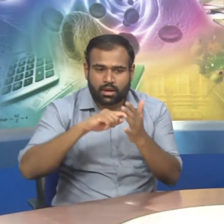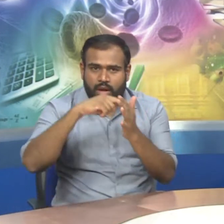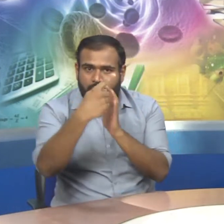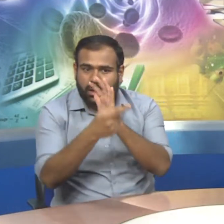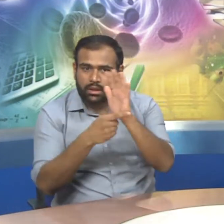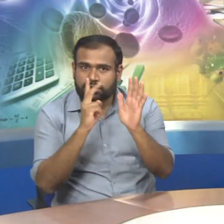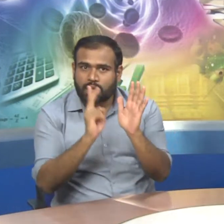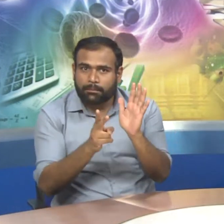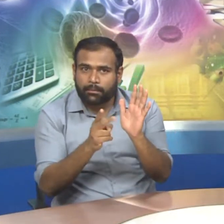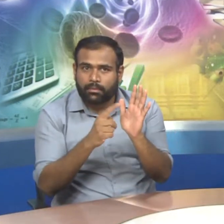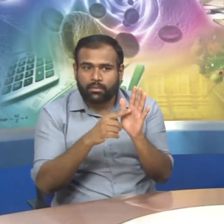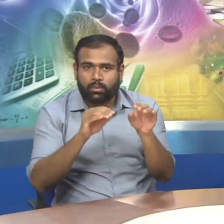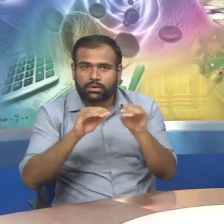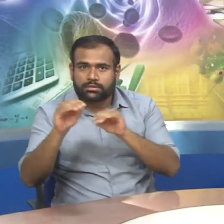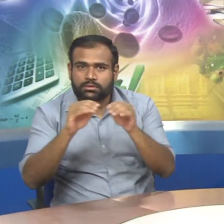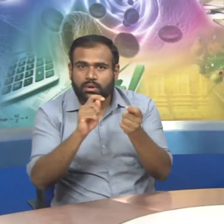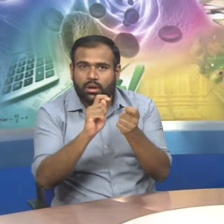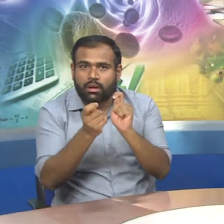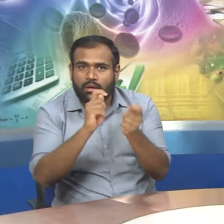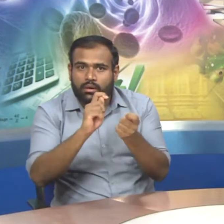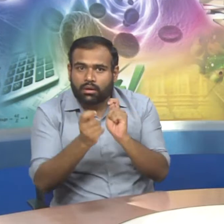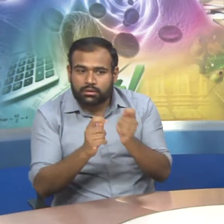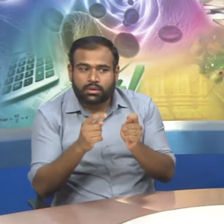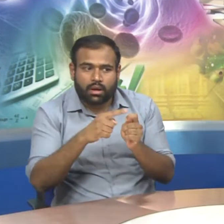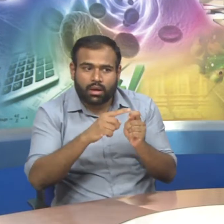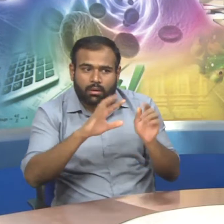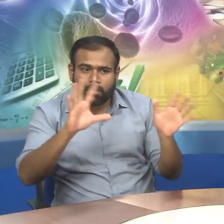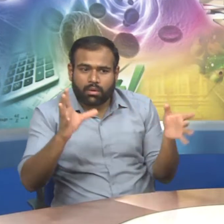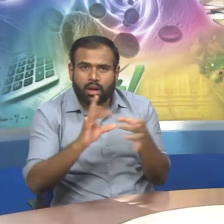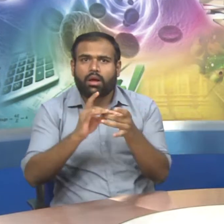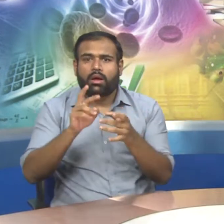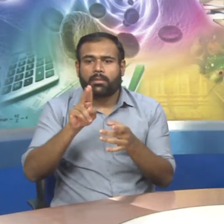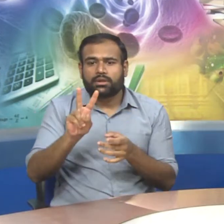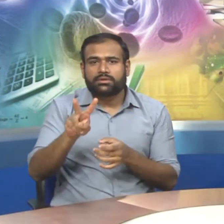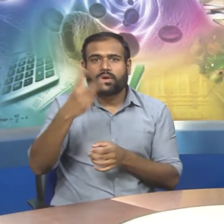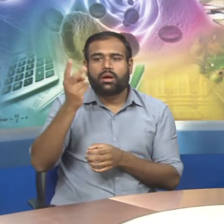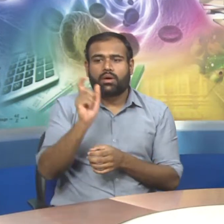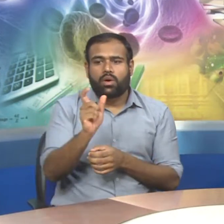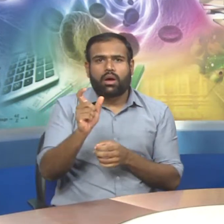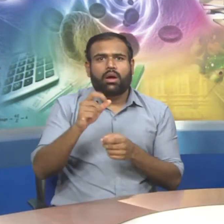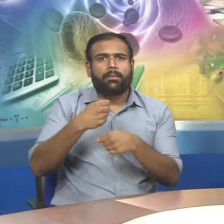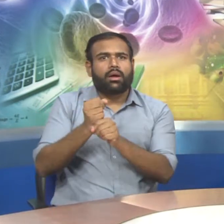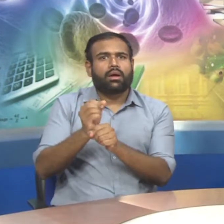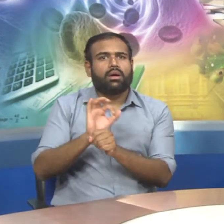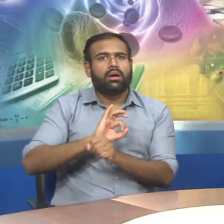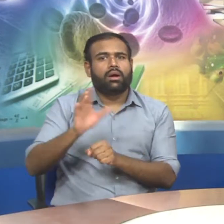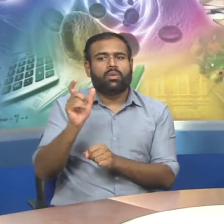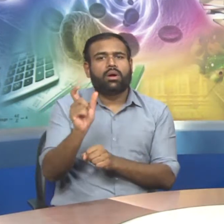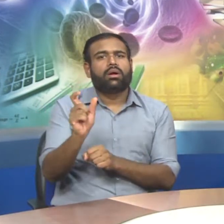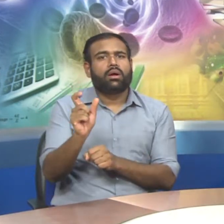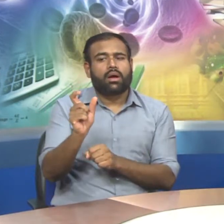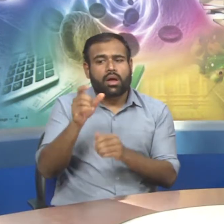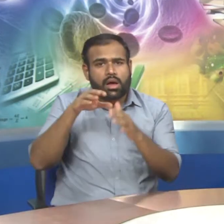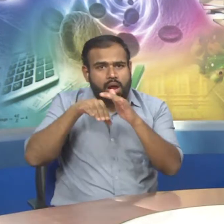Sometimes we do finger spelling, sometimes hand shape modification, so that new signs can be created